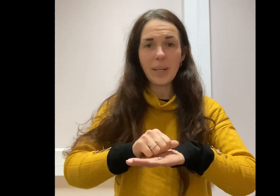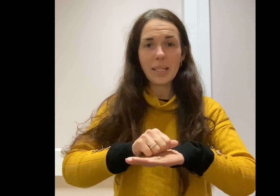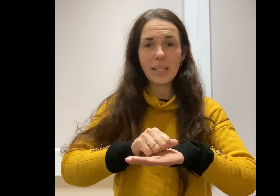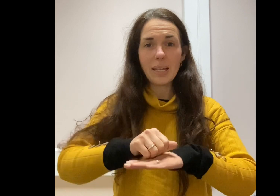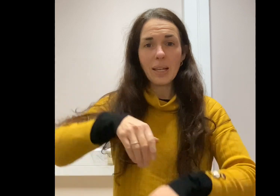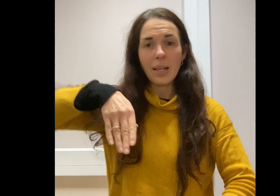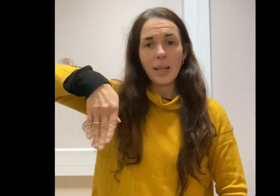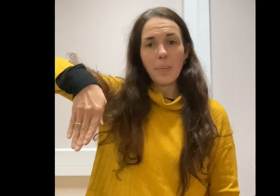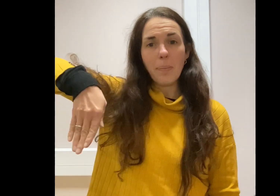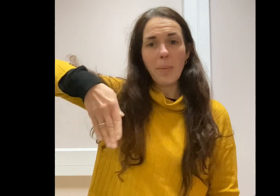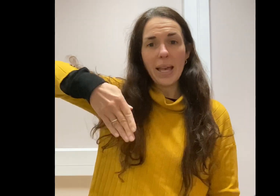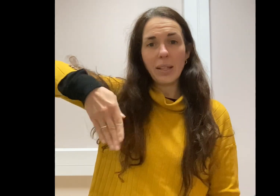Christmas bells.